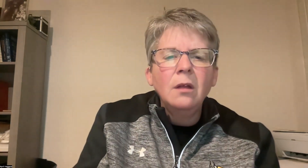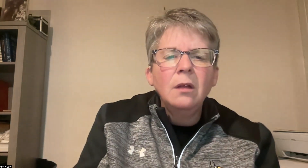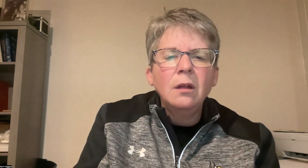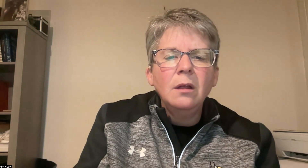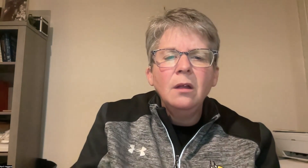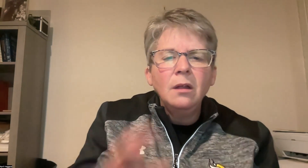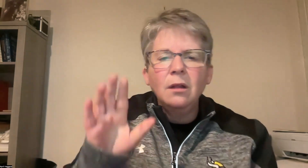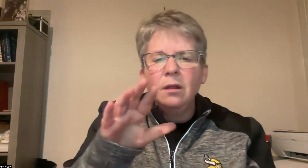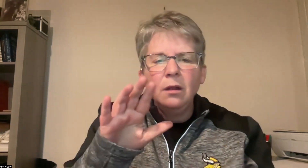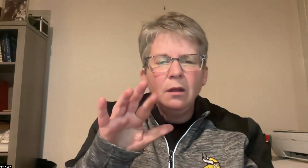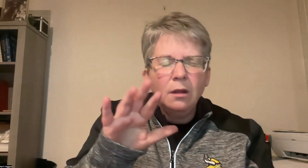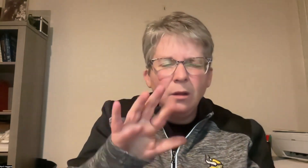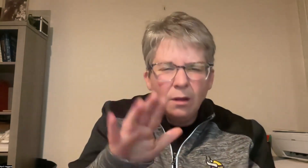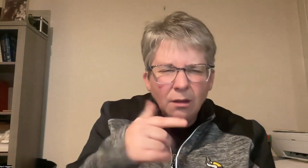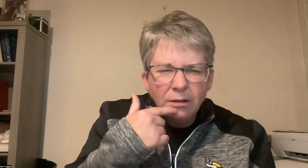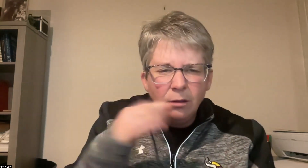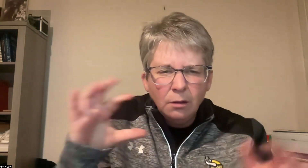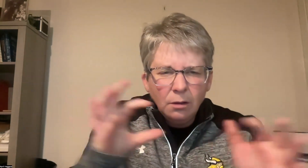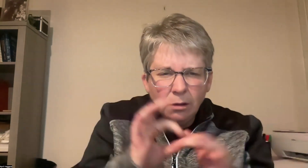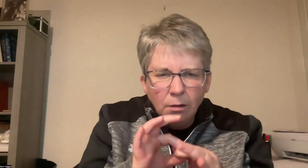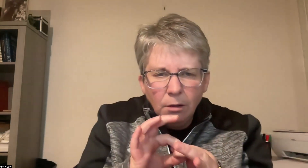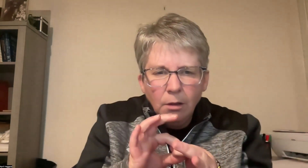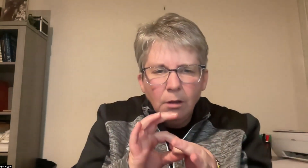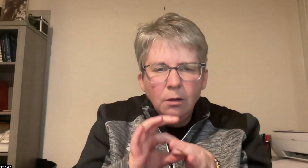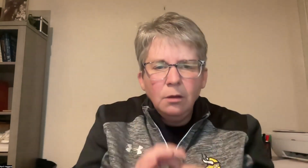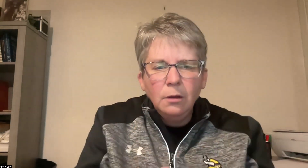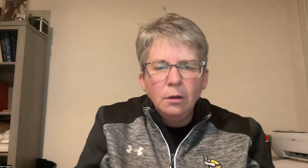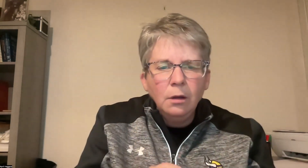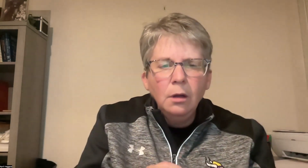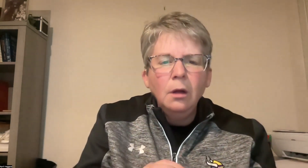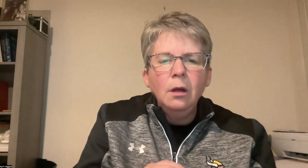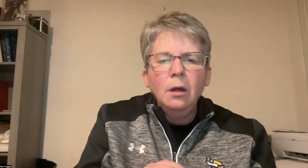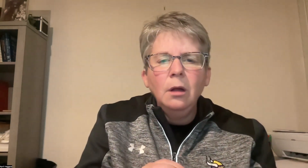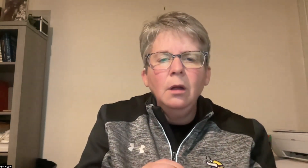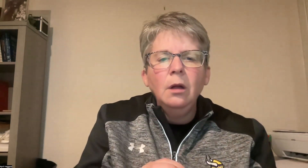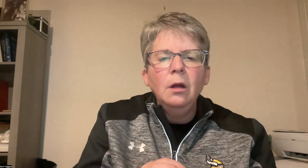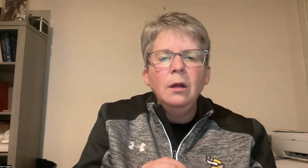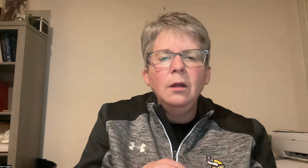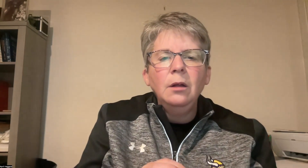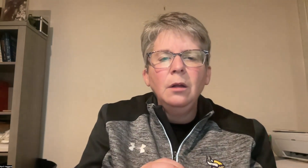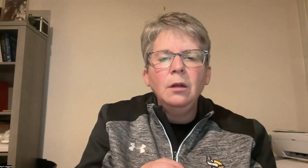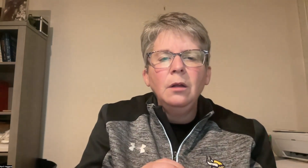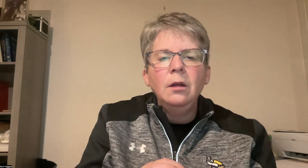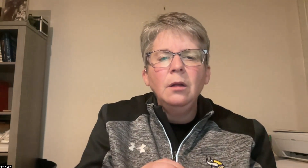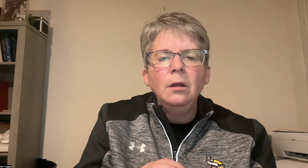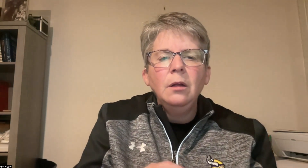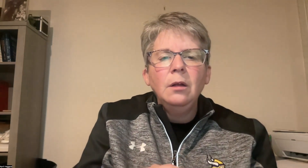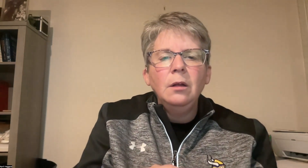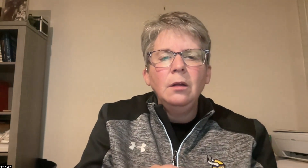But Related to the website. related to the website, I think. So yeah, so I'm just concerned, you know,